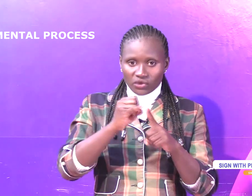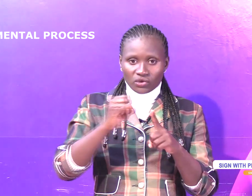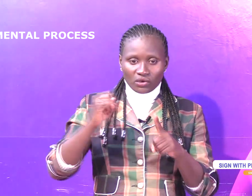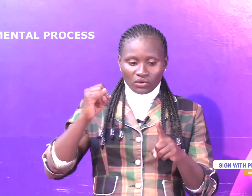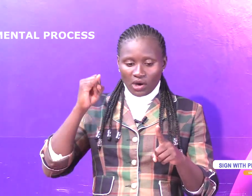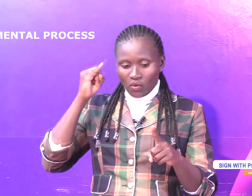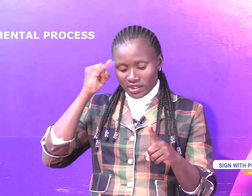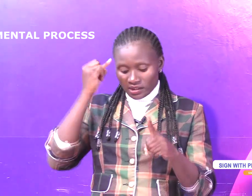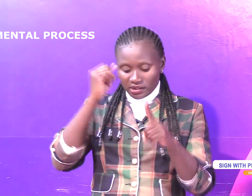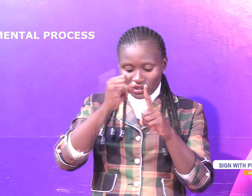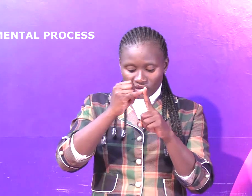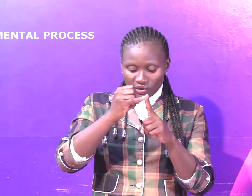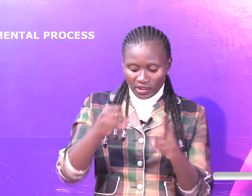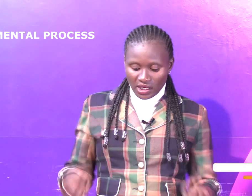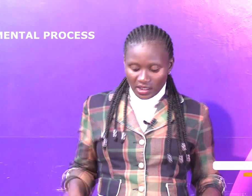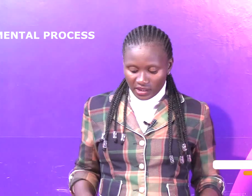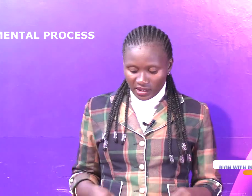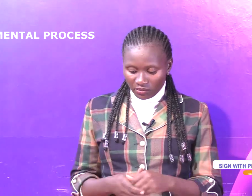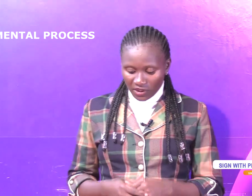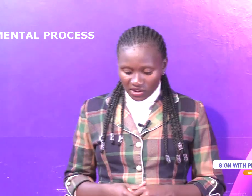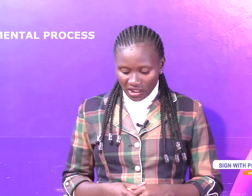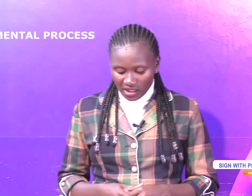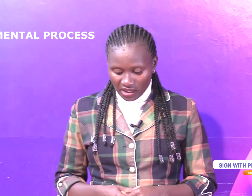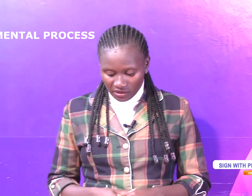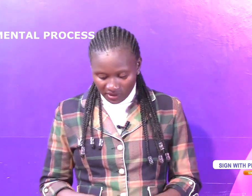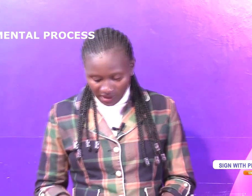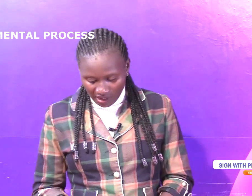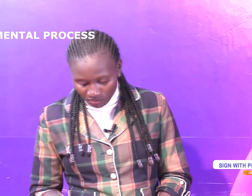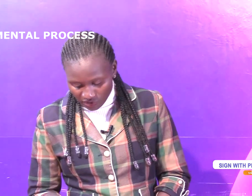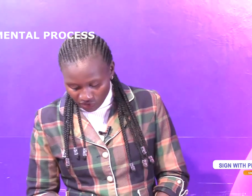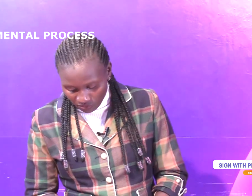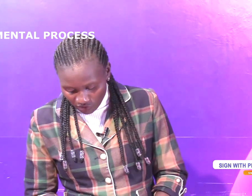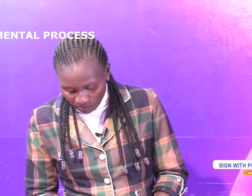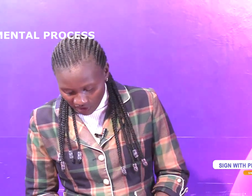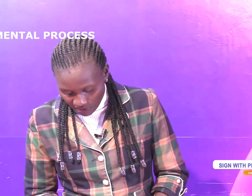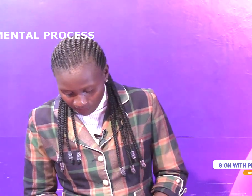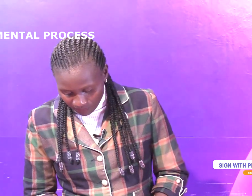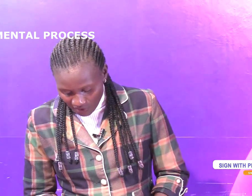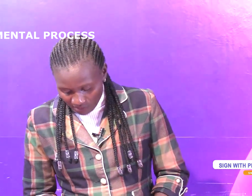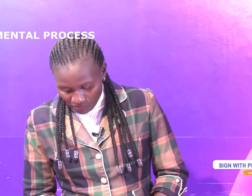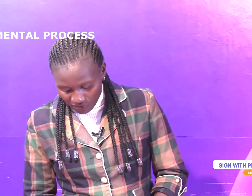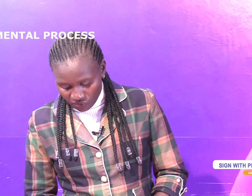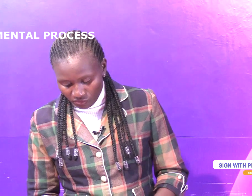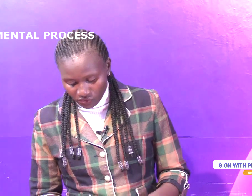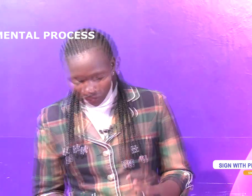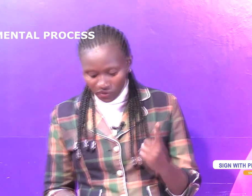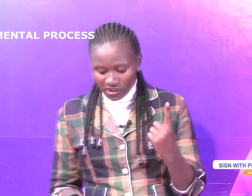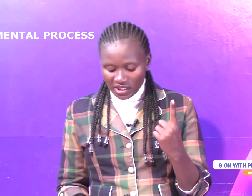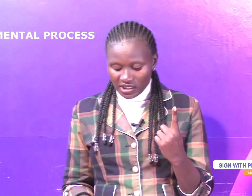your what? Intention. And then pressure. How do you sign presume? Not pressure, presume. So using an index finger,